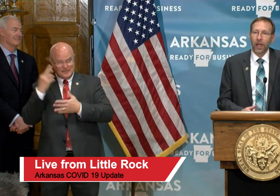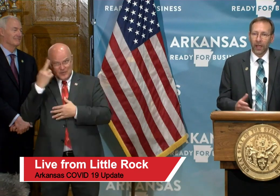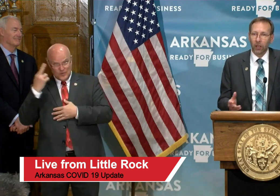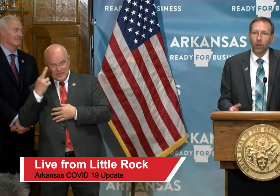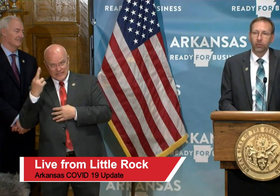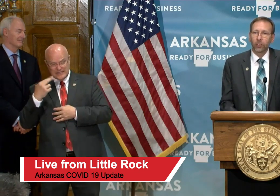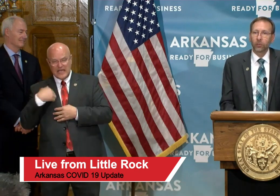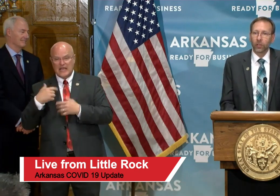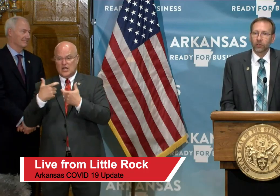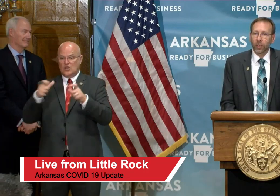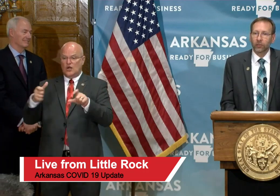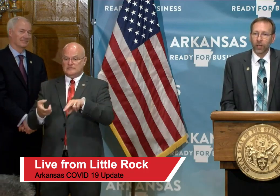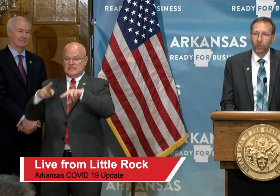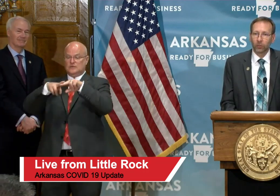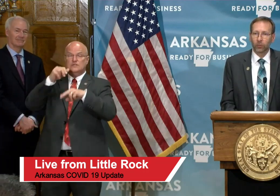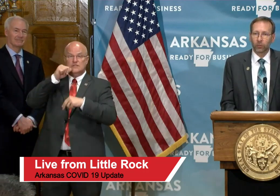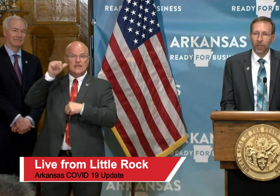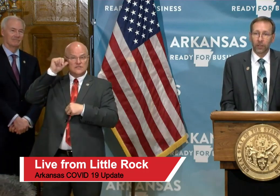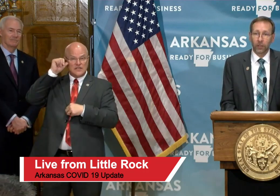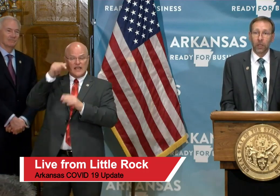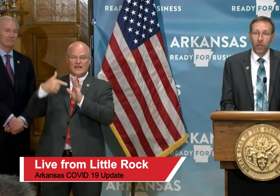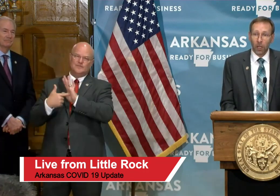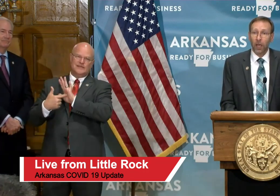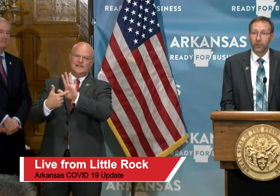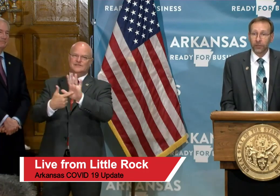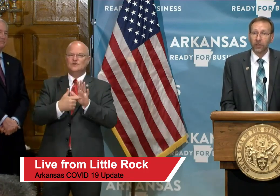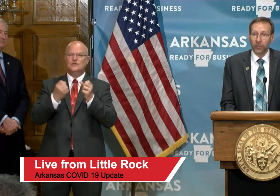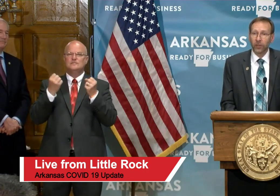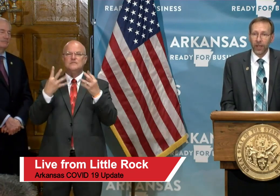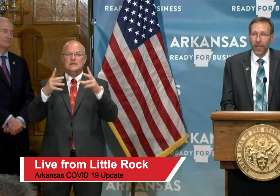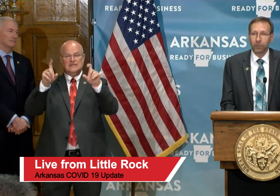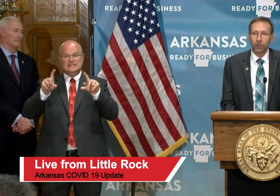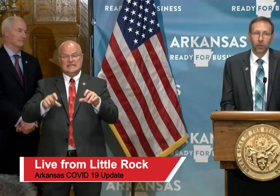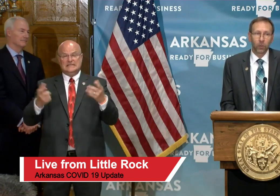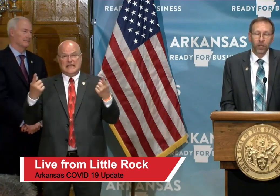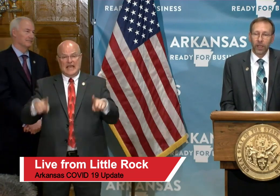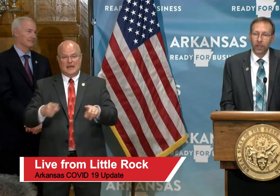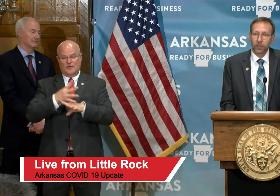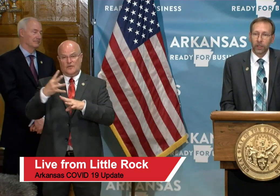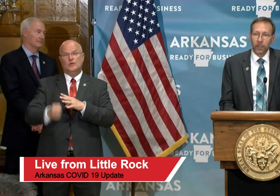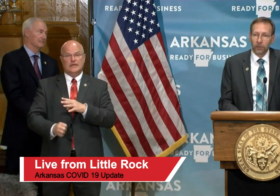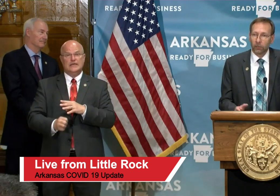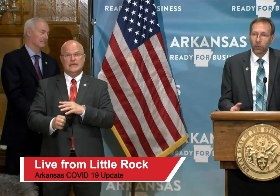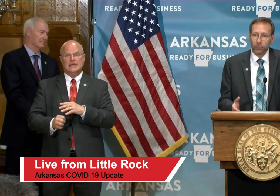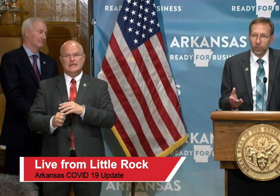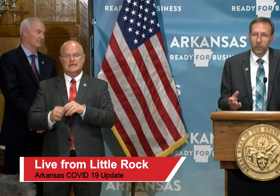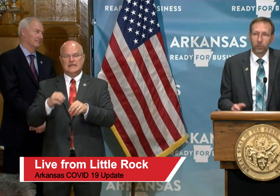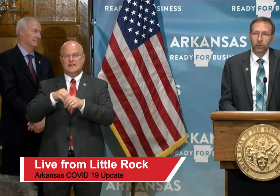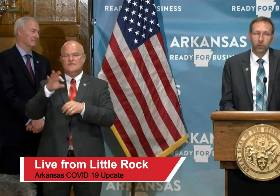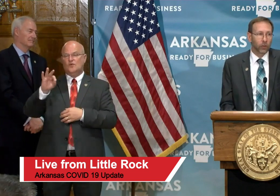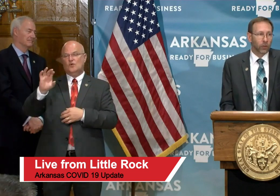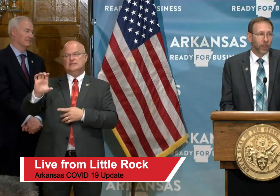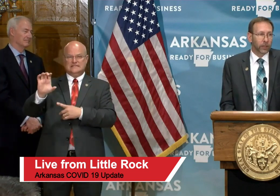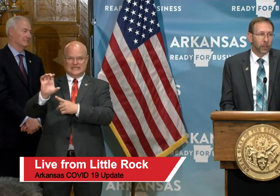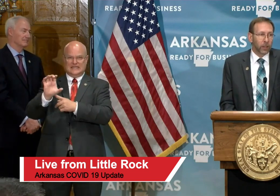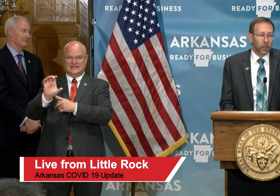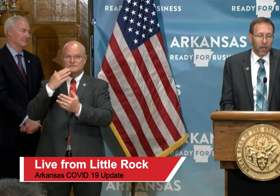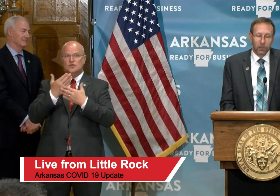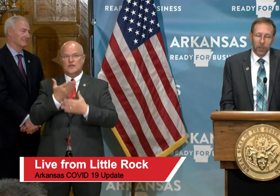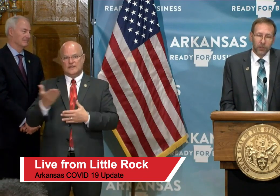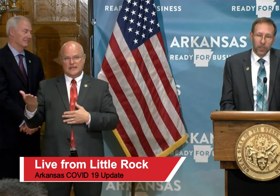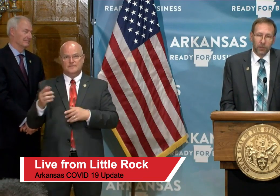those. We had a large increase yesterday, which reflected a lot of testing that happened over the weekend in Forest City, which is a good